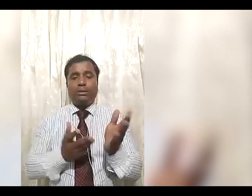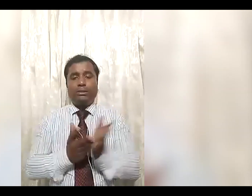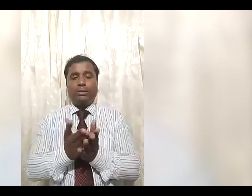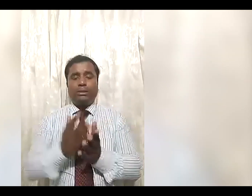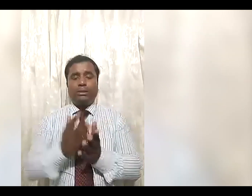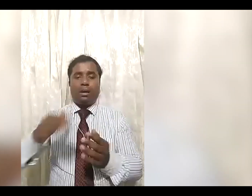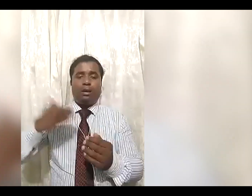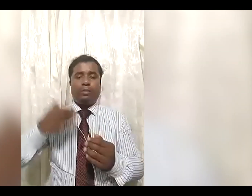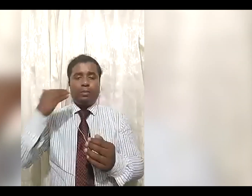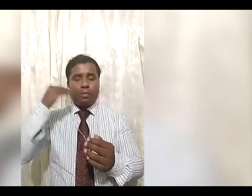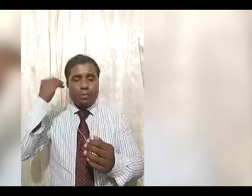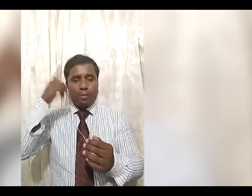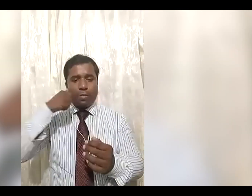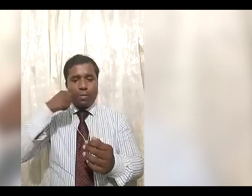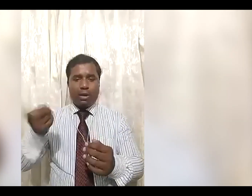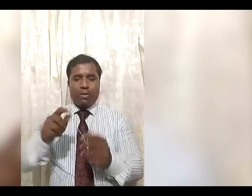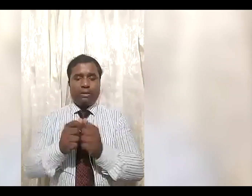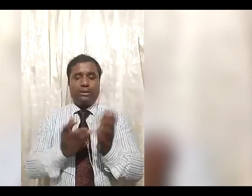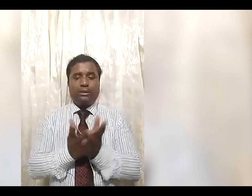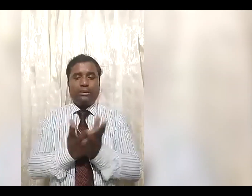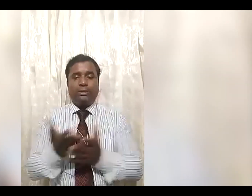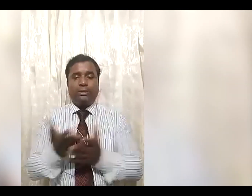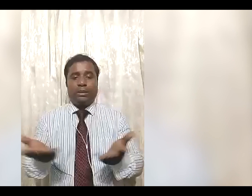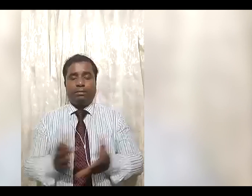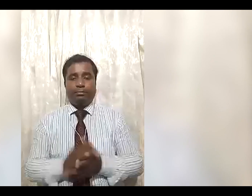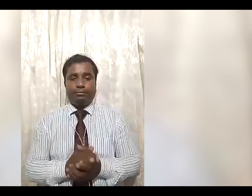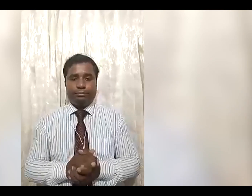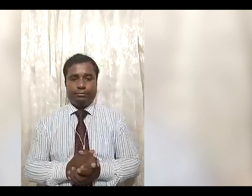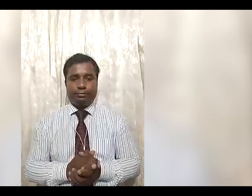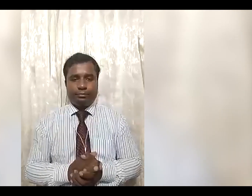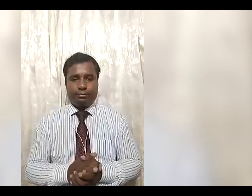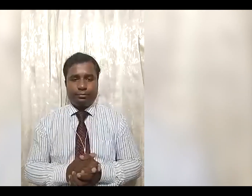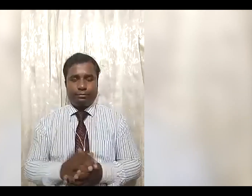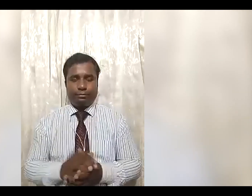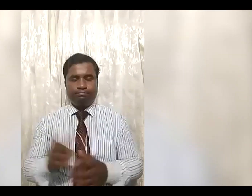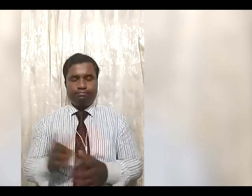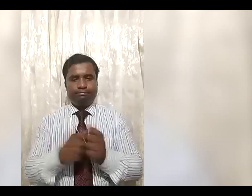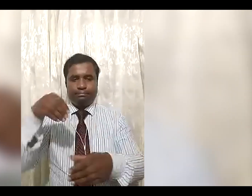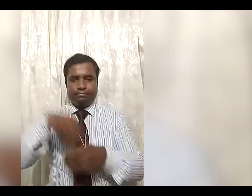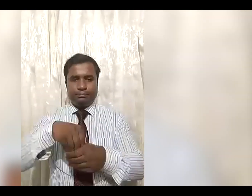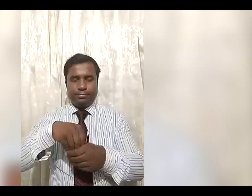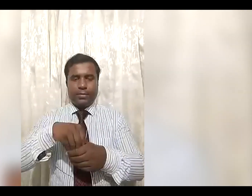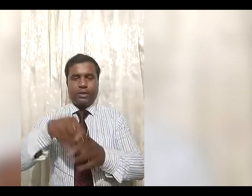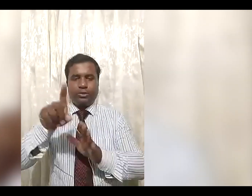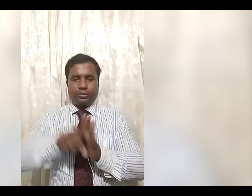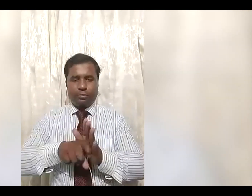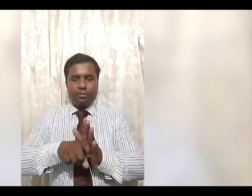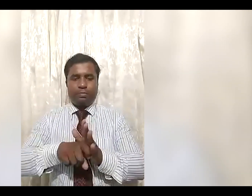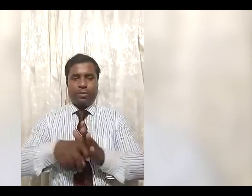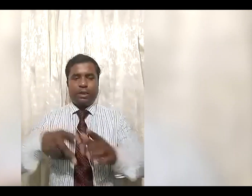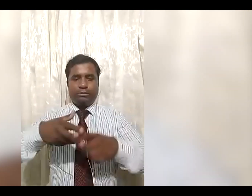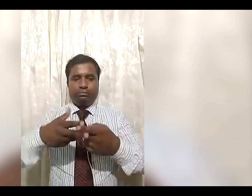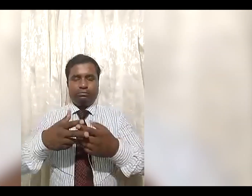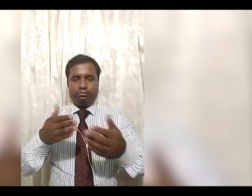disabled inclusive, how the system, the systematic discrimination